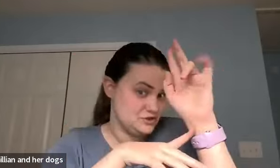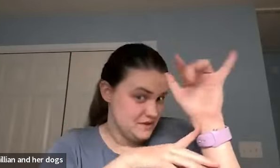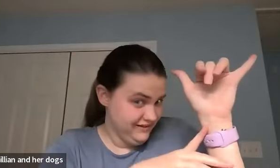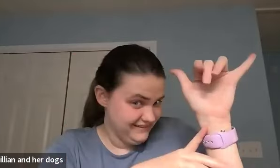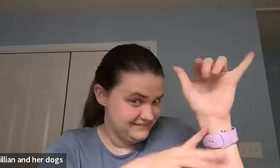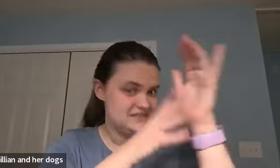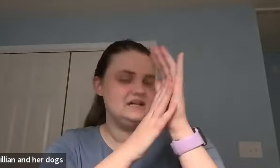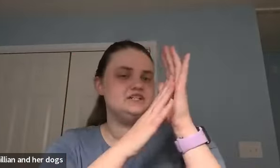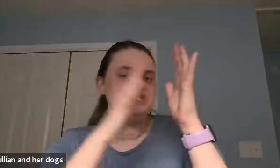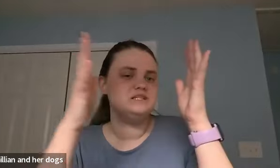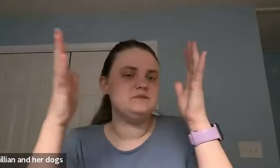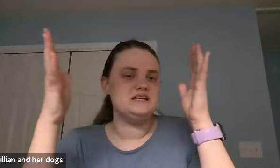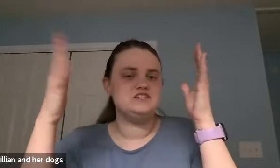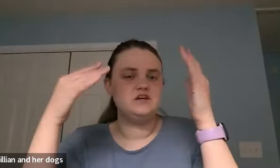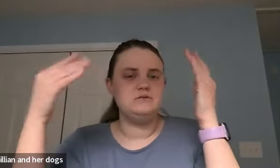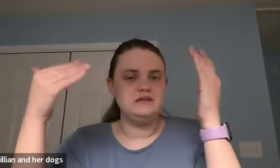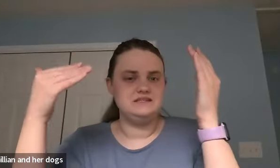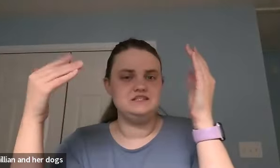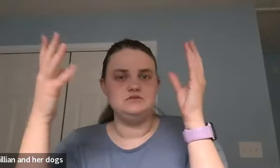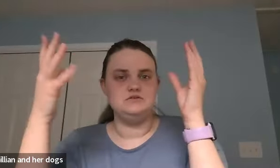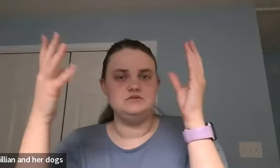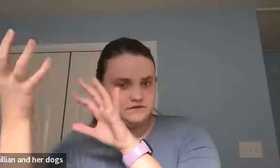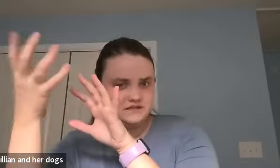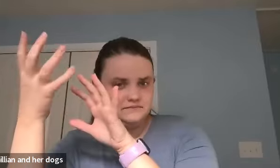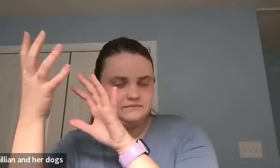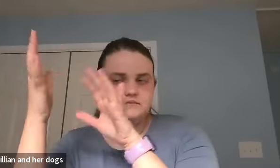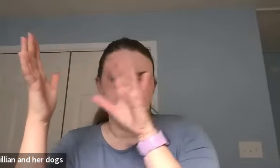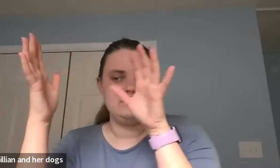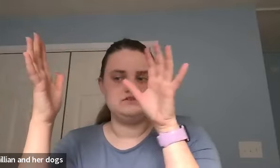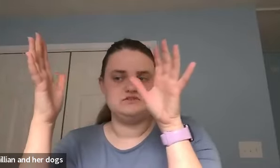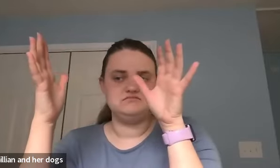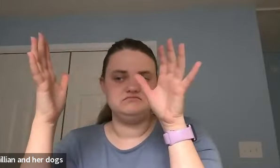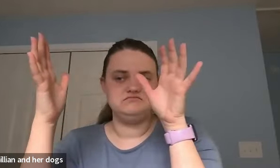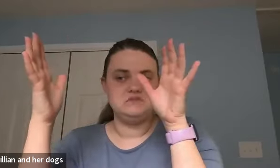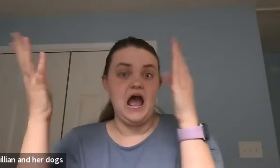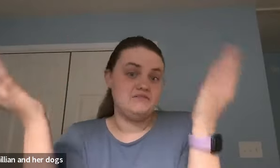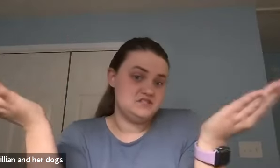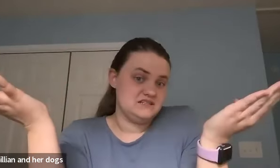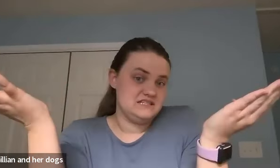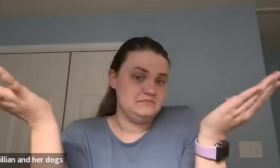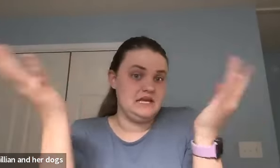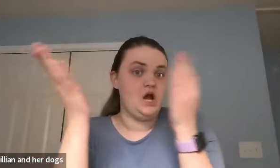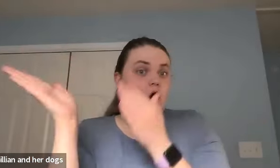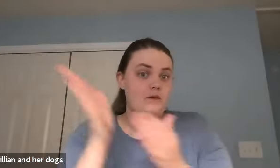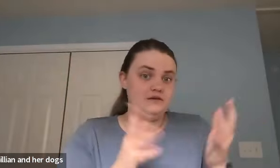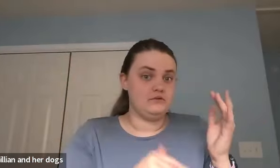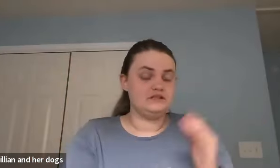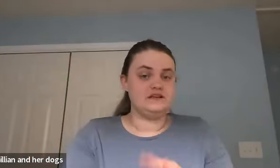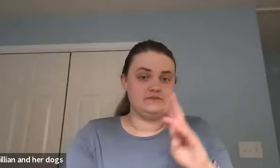spell, just because it's so easy to get confusing. And I've just not seen many common ones. A lot of times I